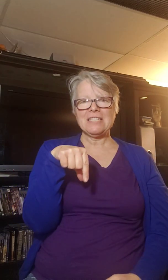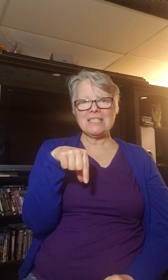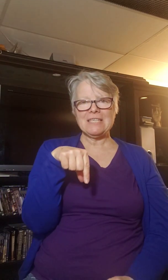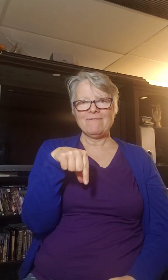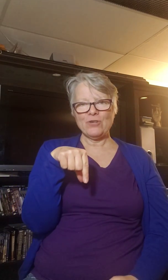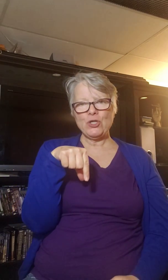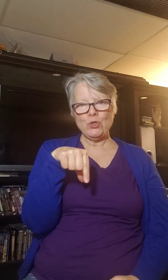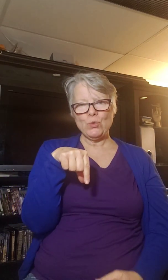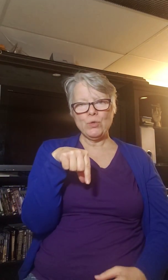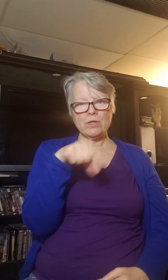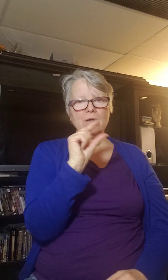this for Q,